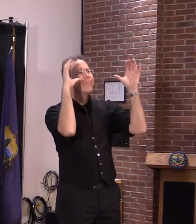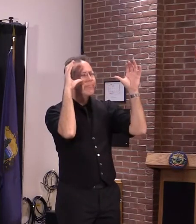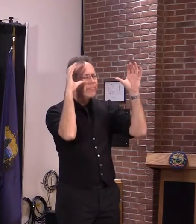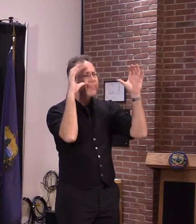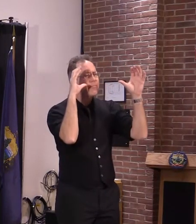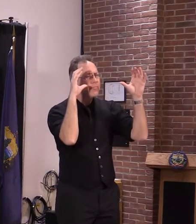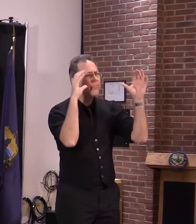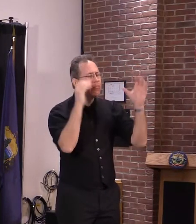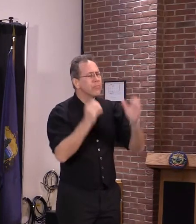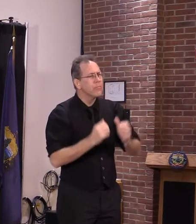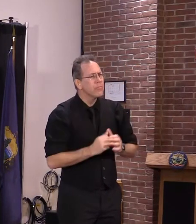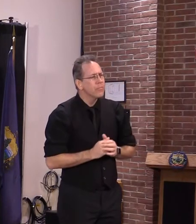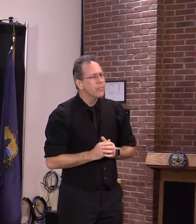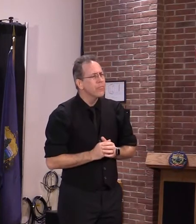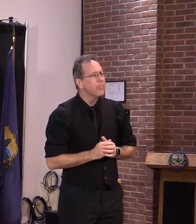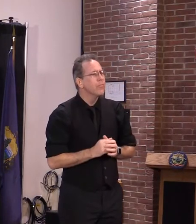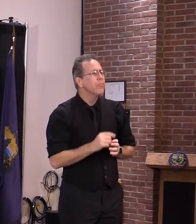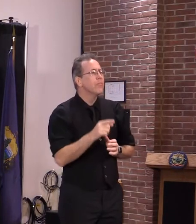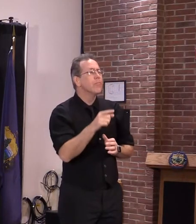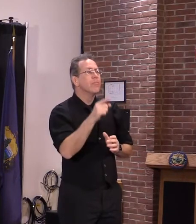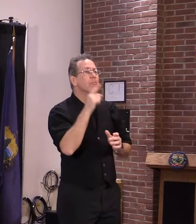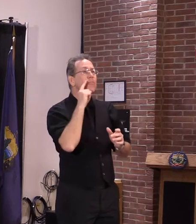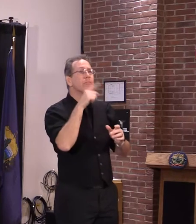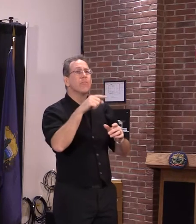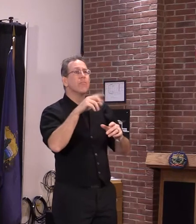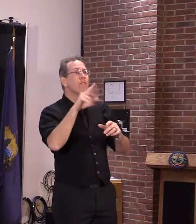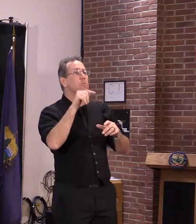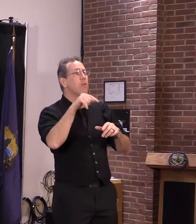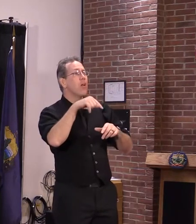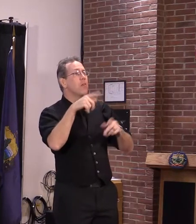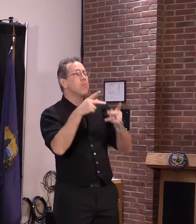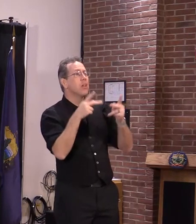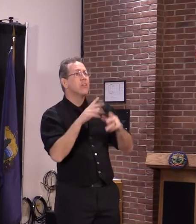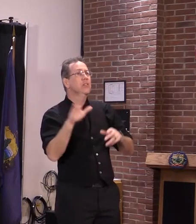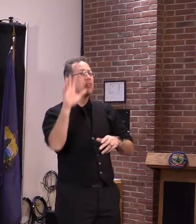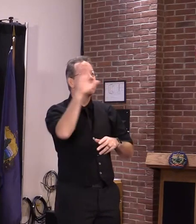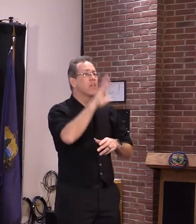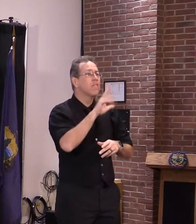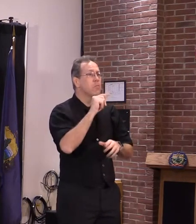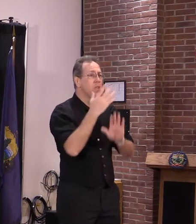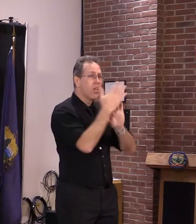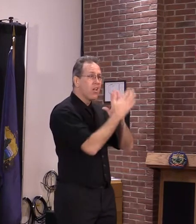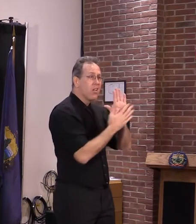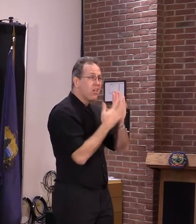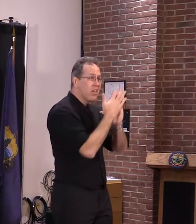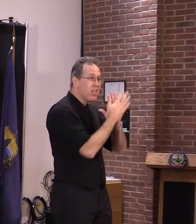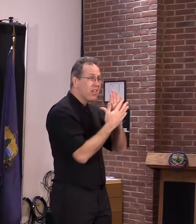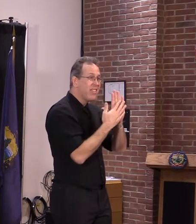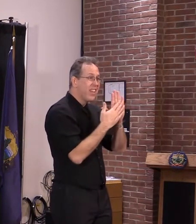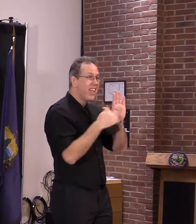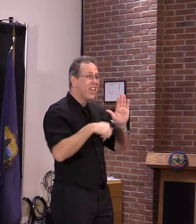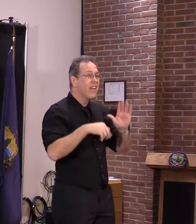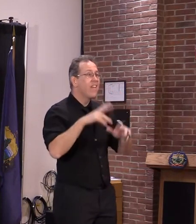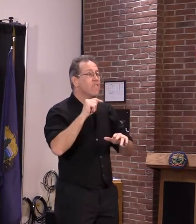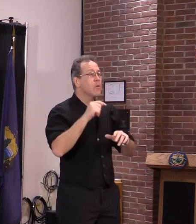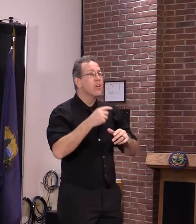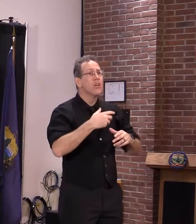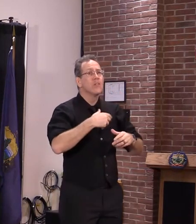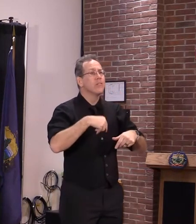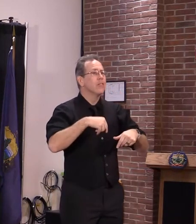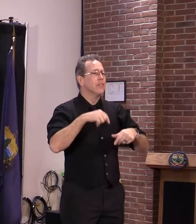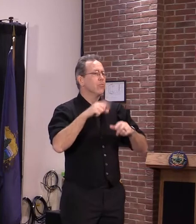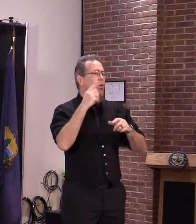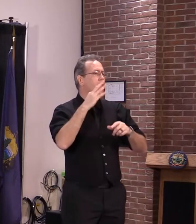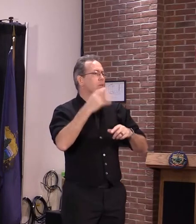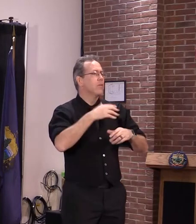due to our demographics. We're one of the top third oldest states in the nation,